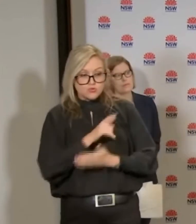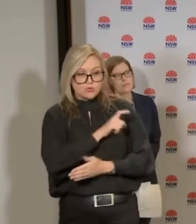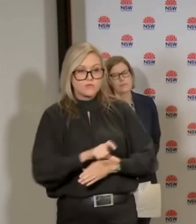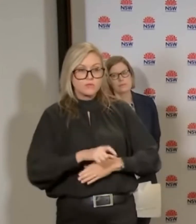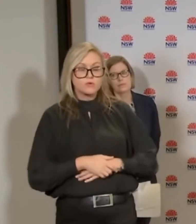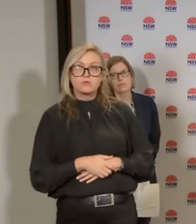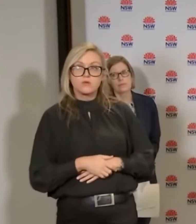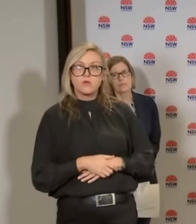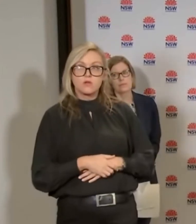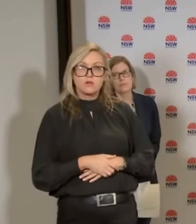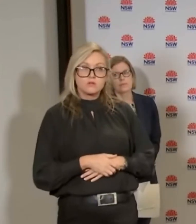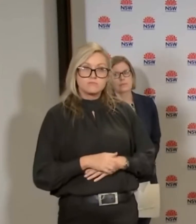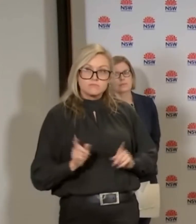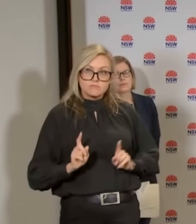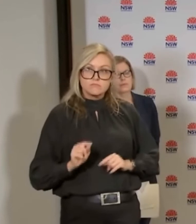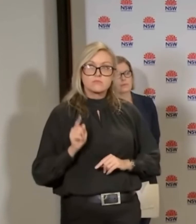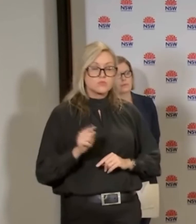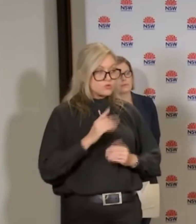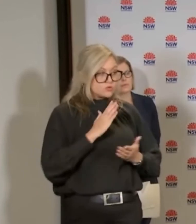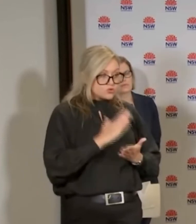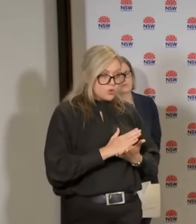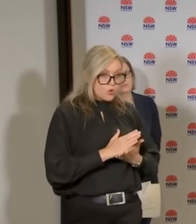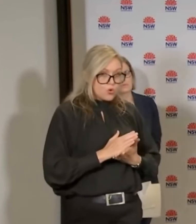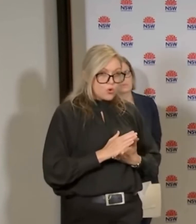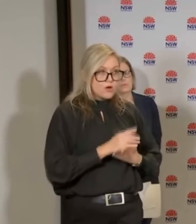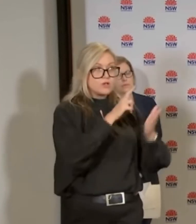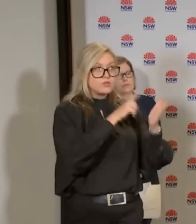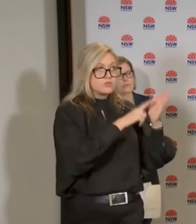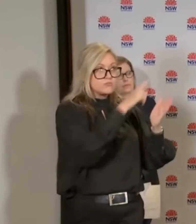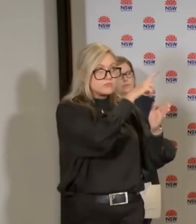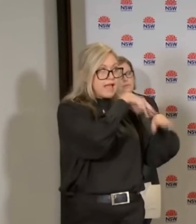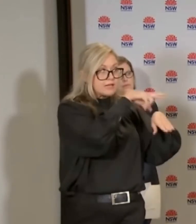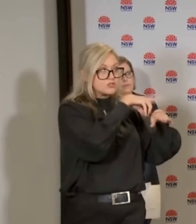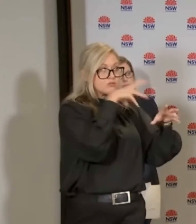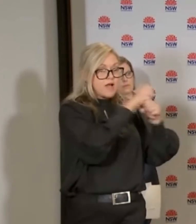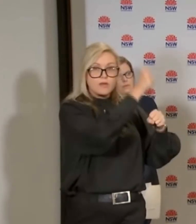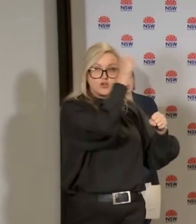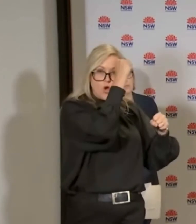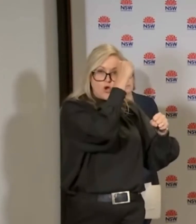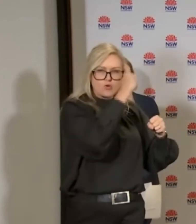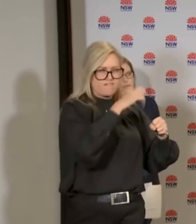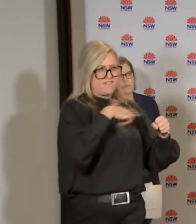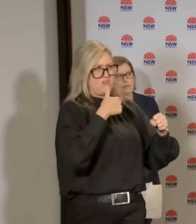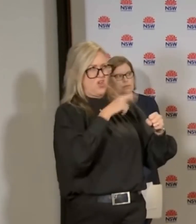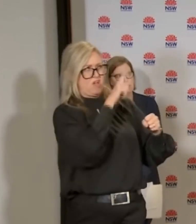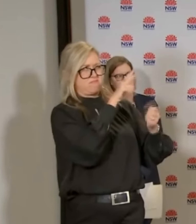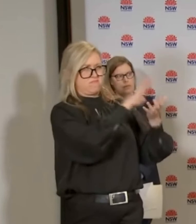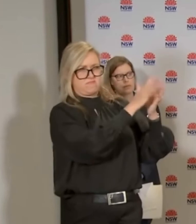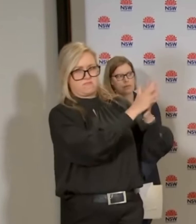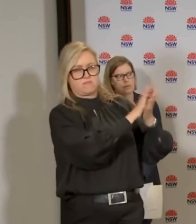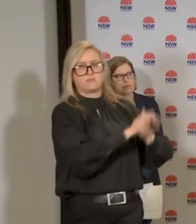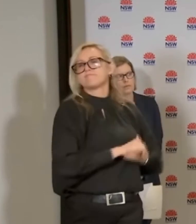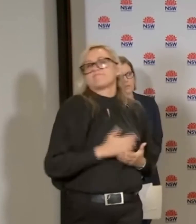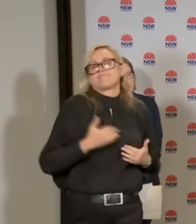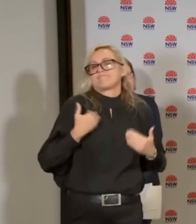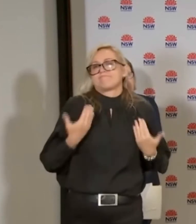available. Sorry? How sure are you they know that information? Because at the moment it seems a bit haphazard. Look, I can't comment on